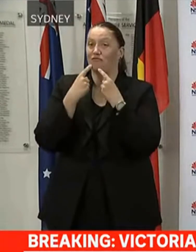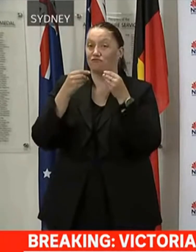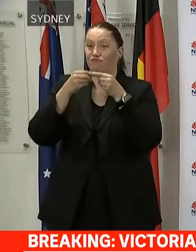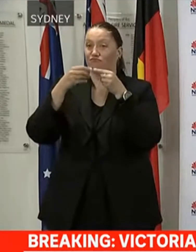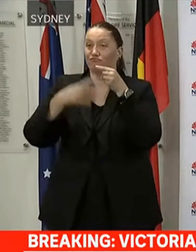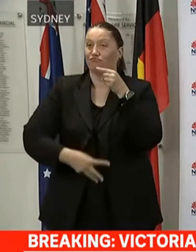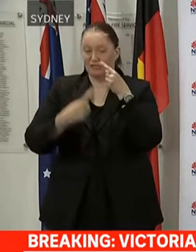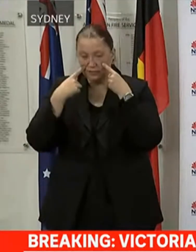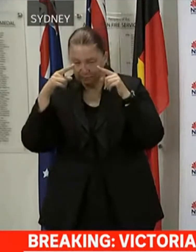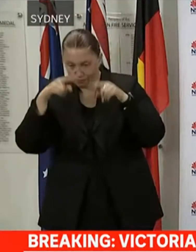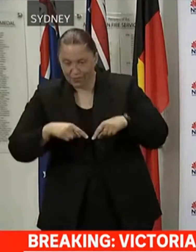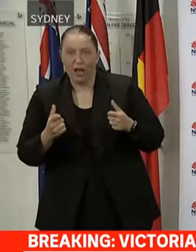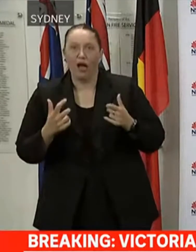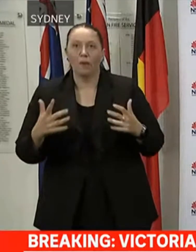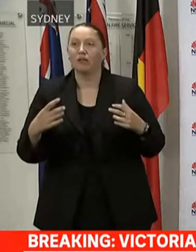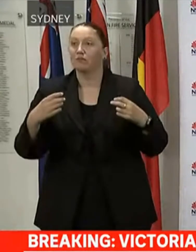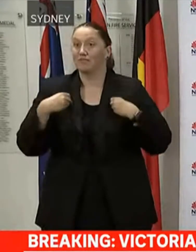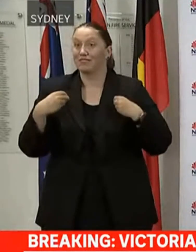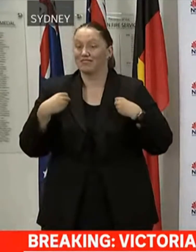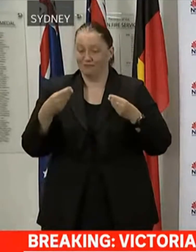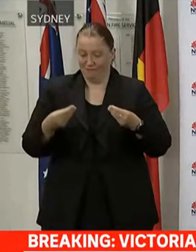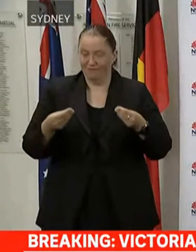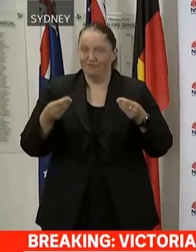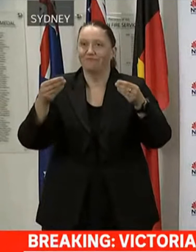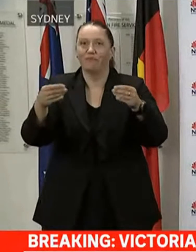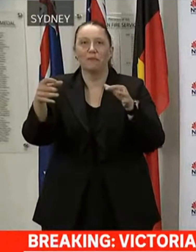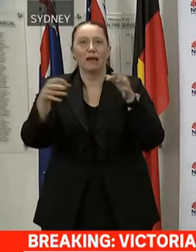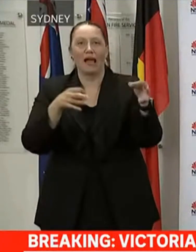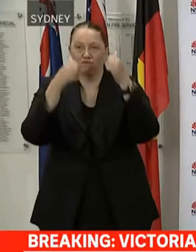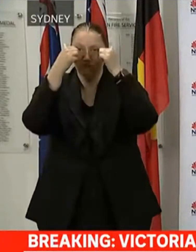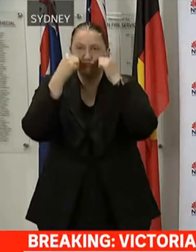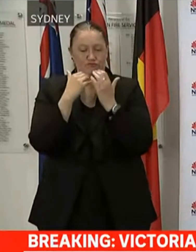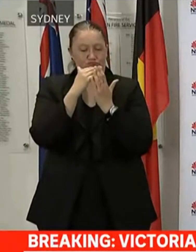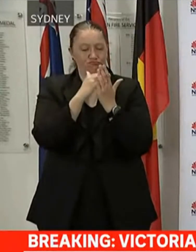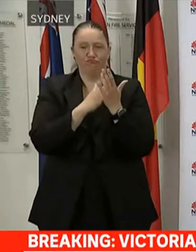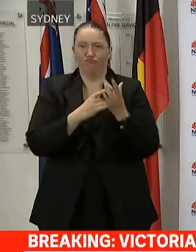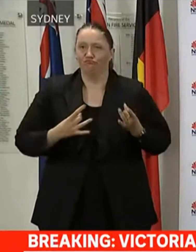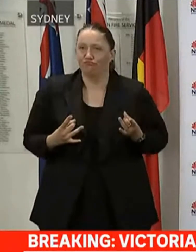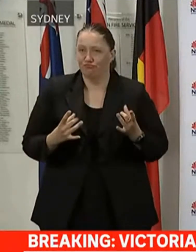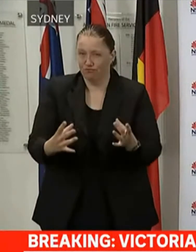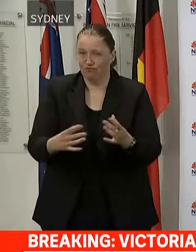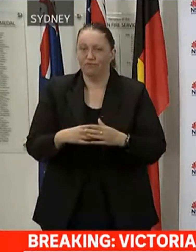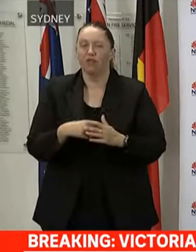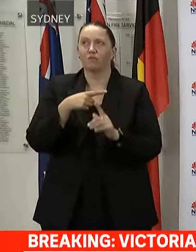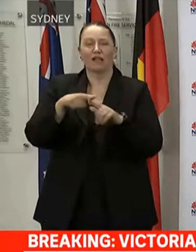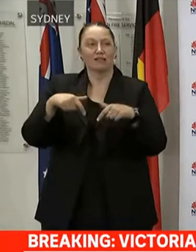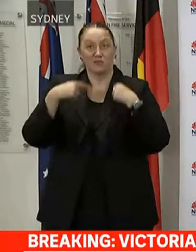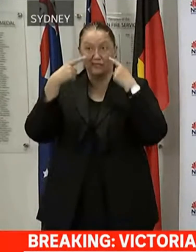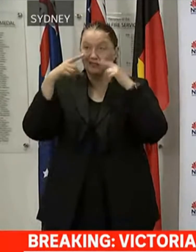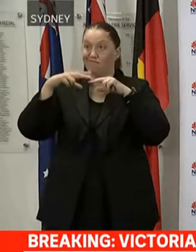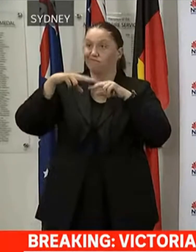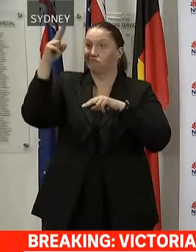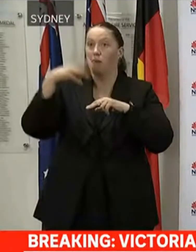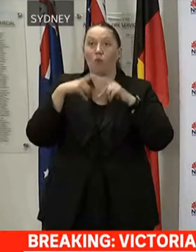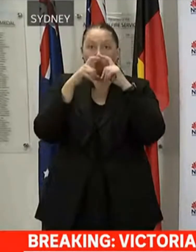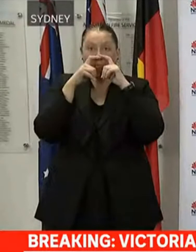increase in the number of people wearing masks and an increase in overall awareness of what people should be doing. However, I want to